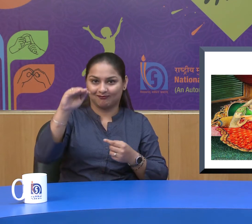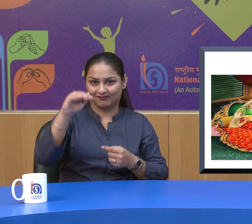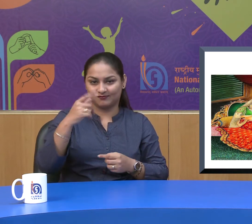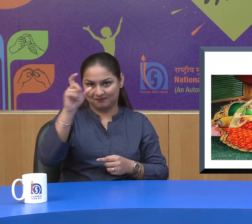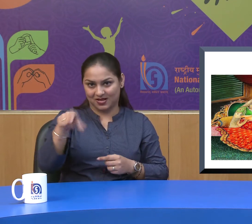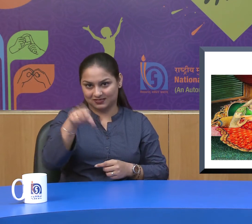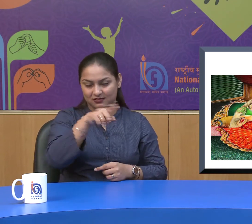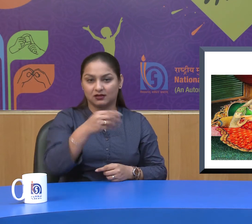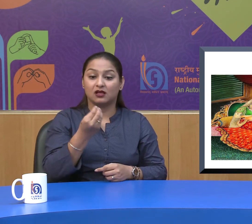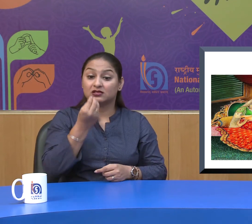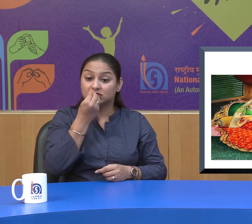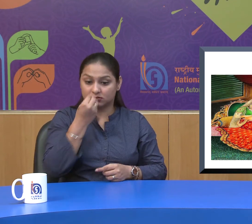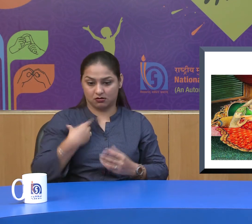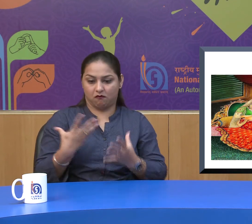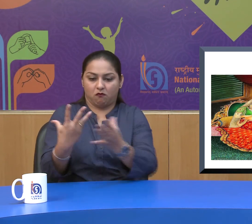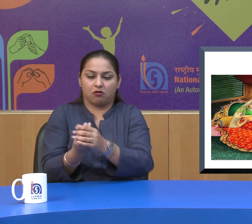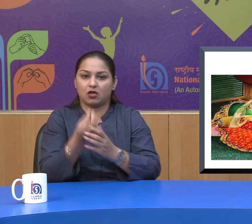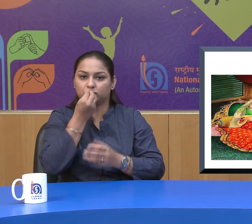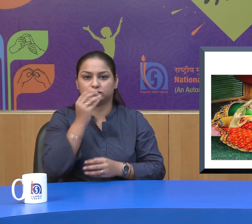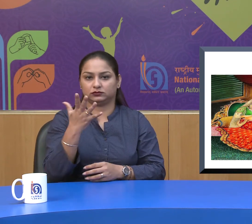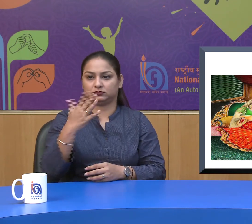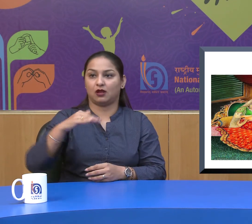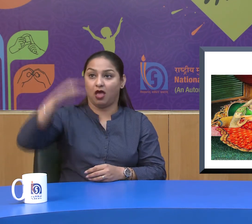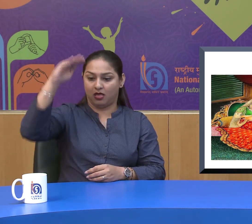to eat with a person of a higher caste.